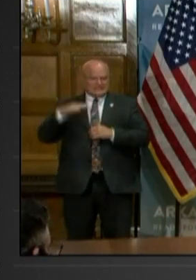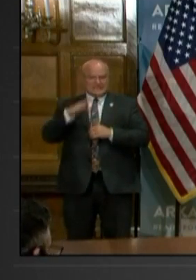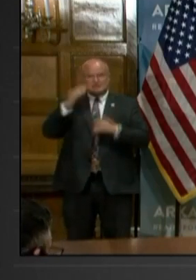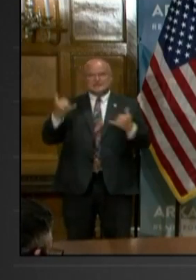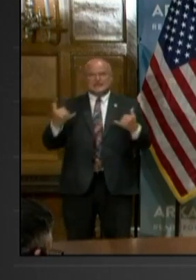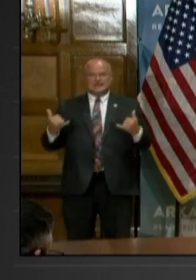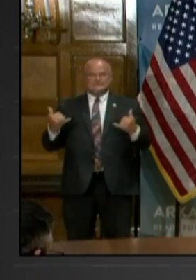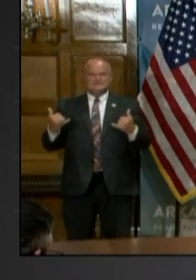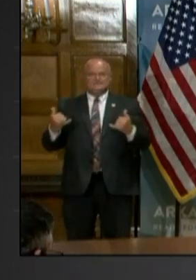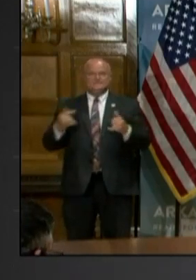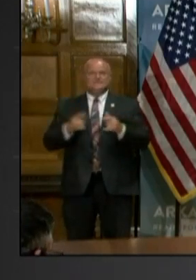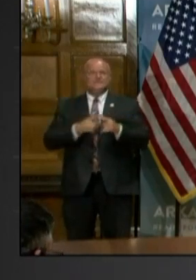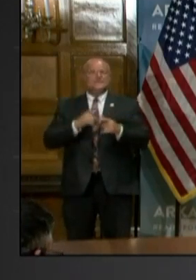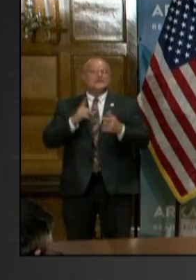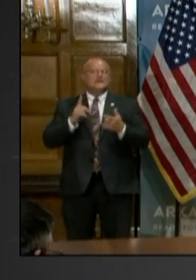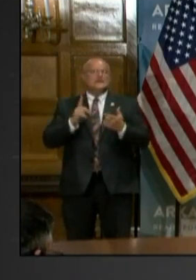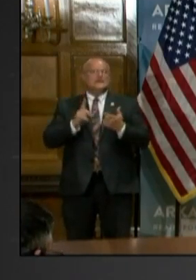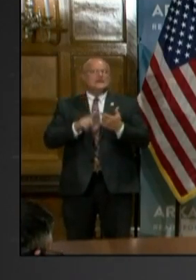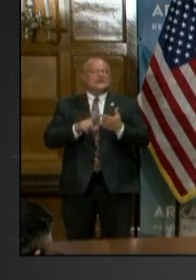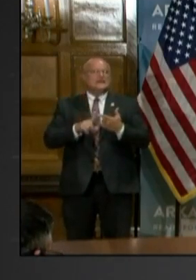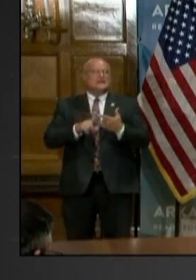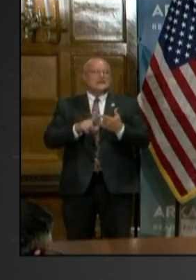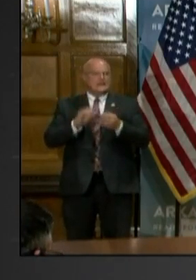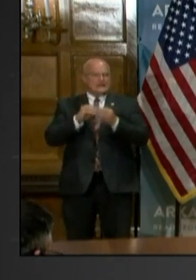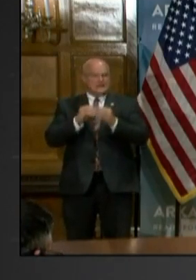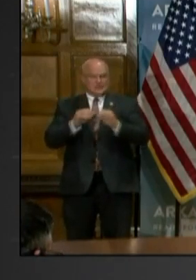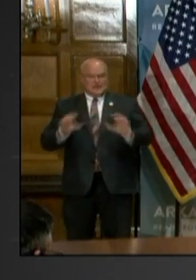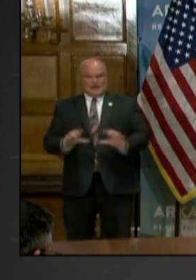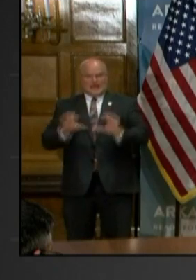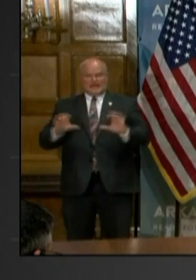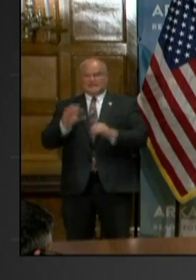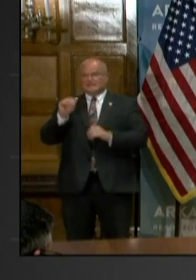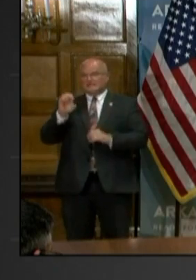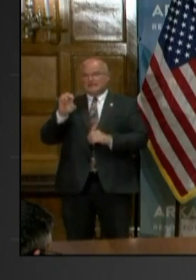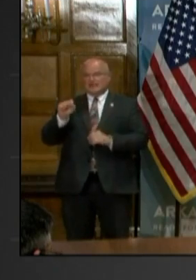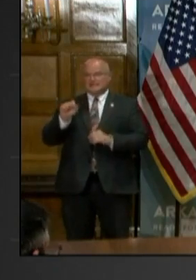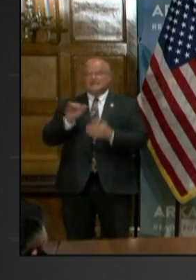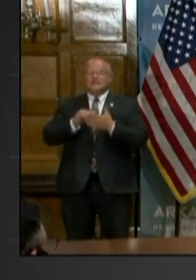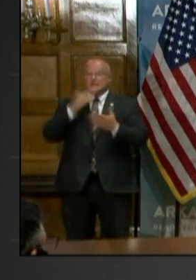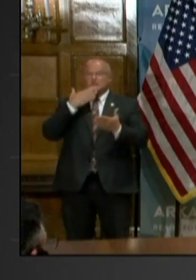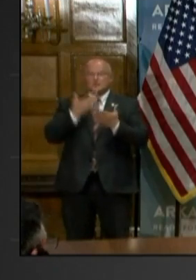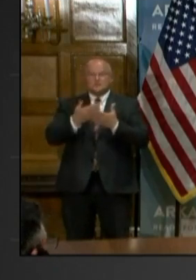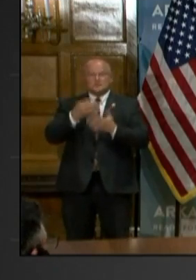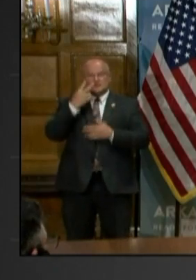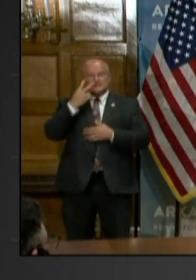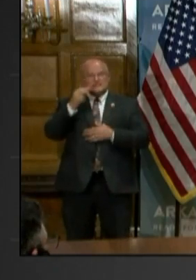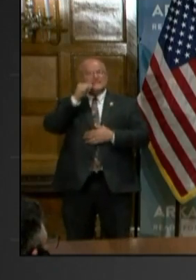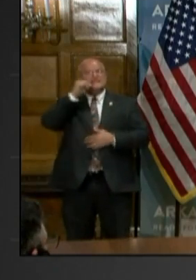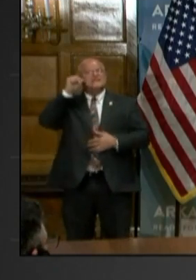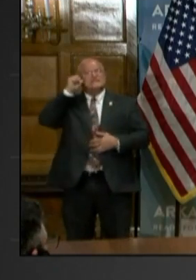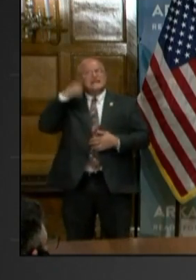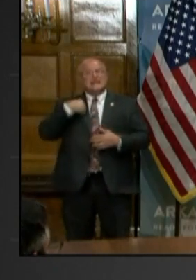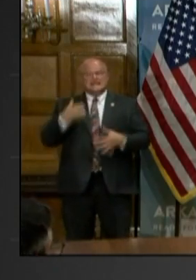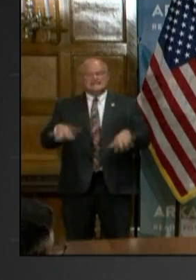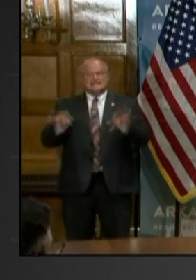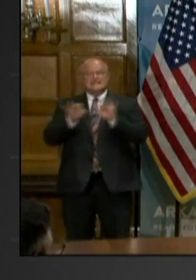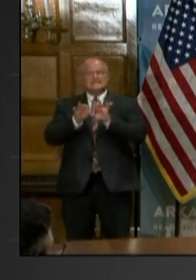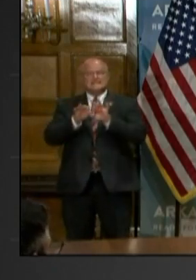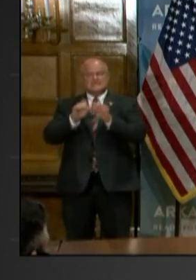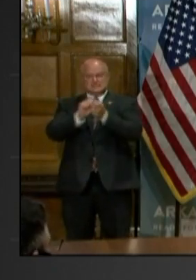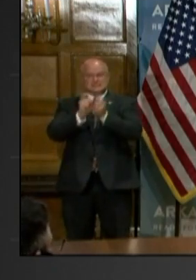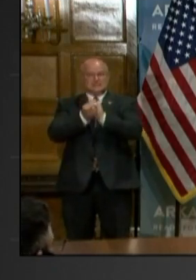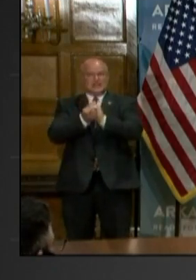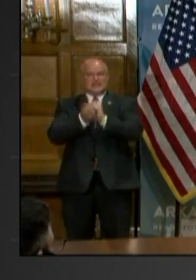today. And then number of active cases, that's good to see. Yesterday had a